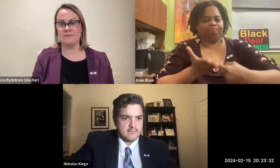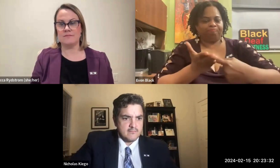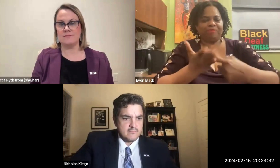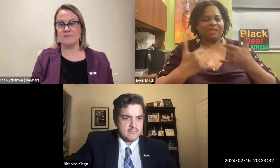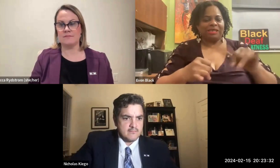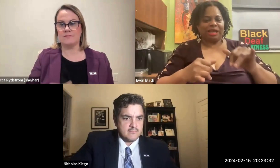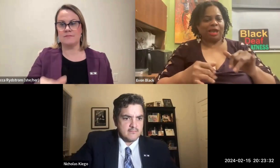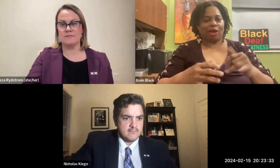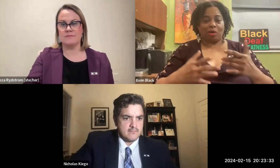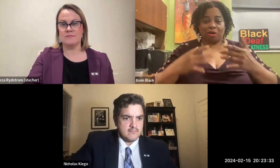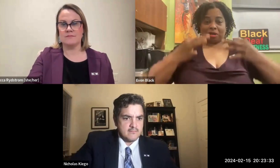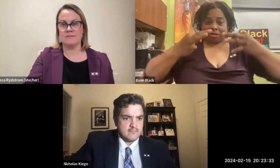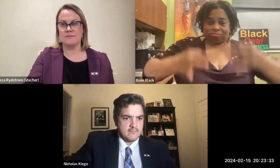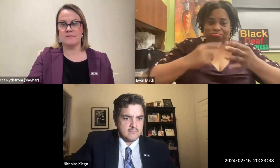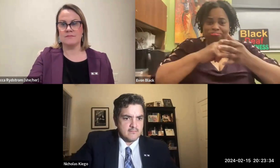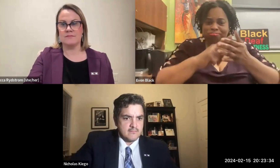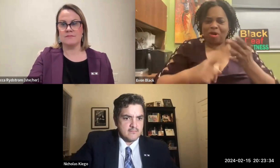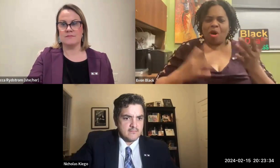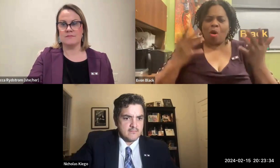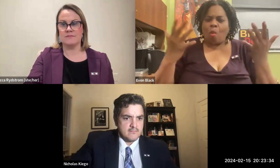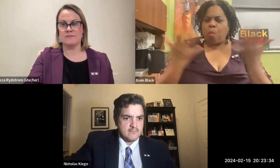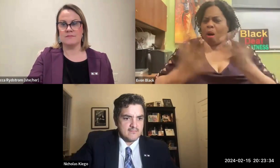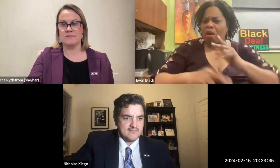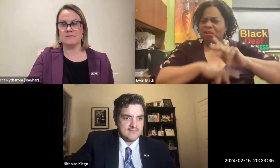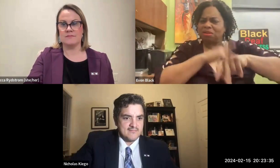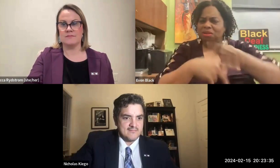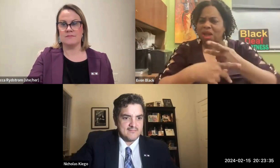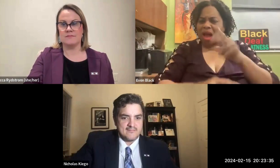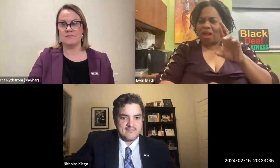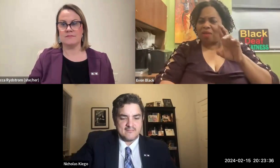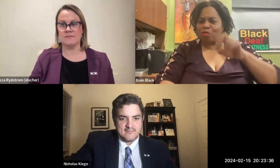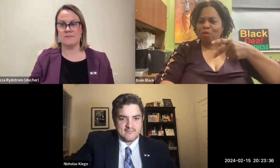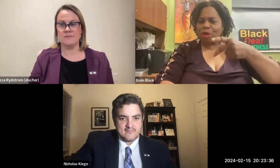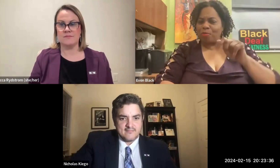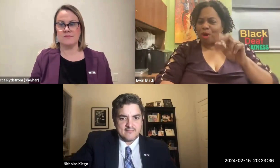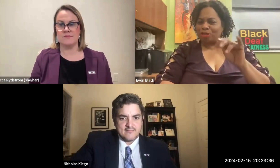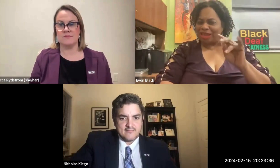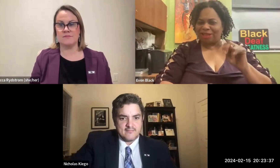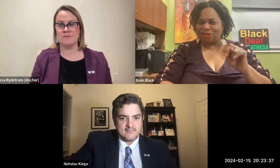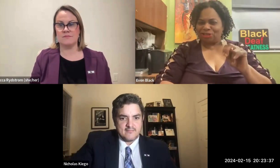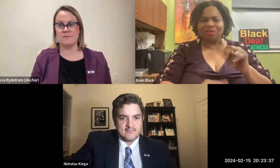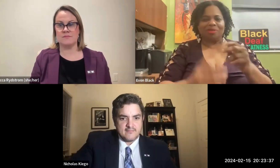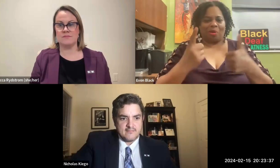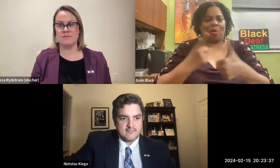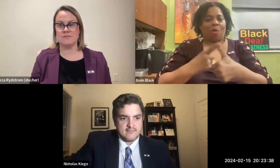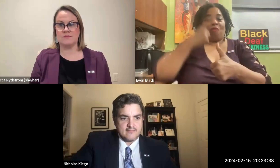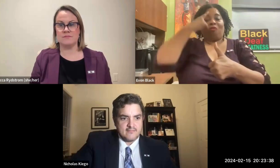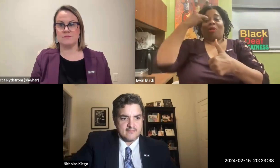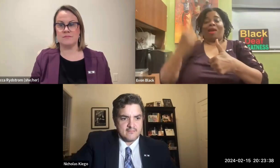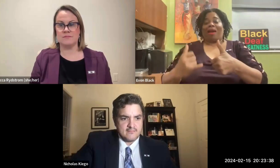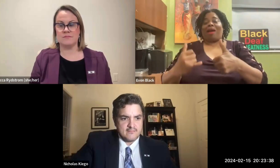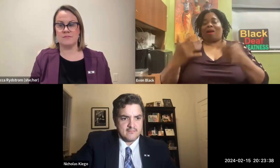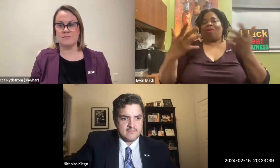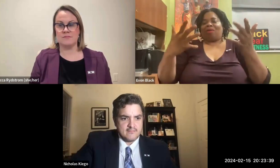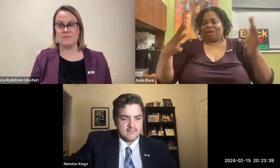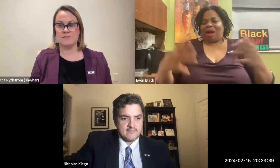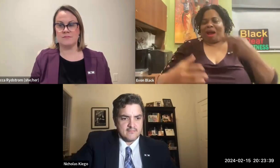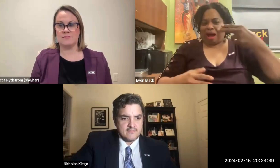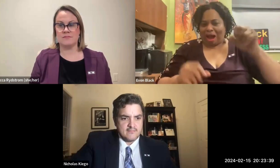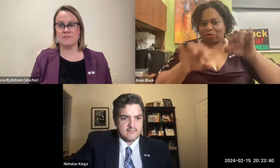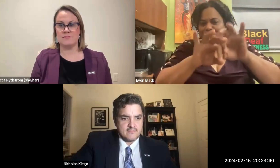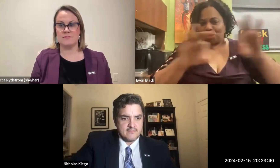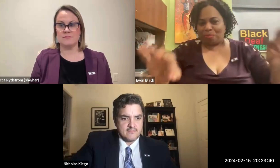are on the steering committee having that conversation. There are no decisions that have been made in terms of what reparations